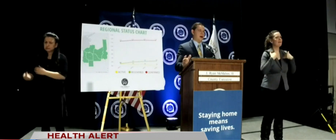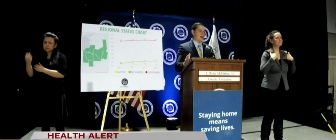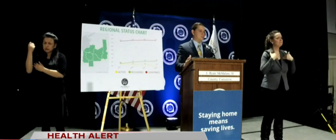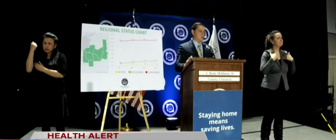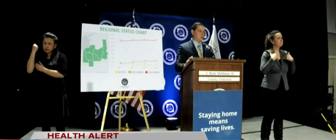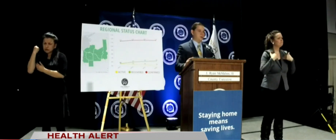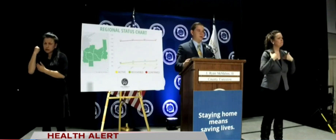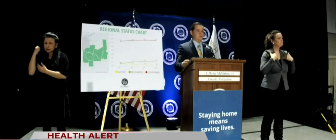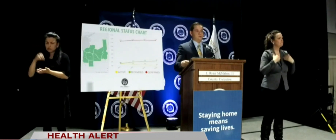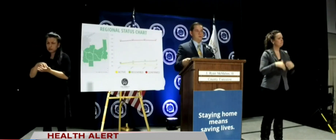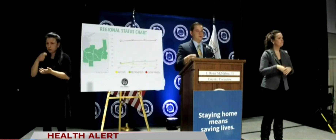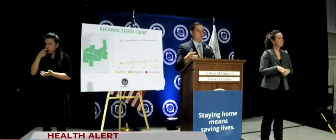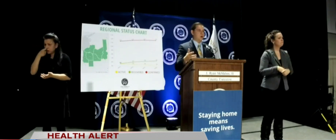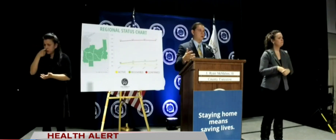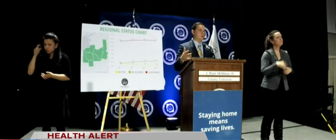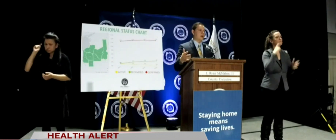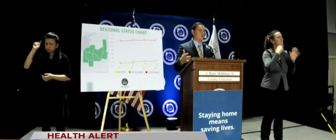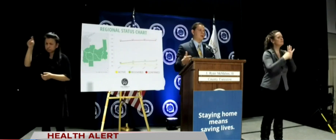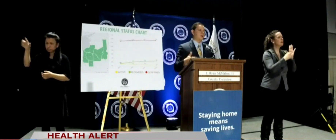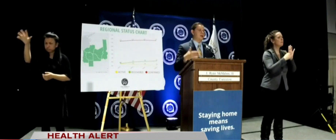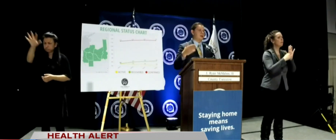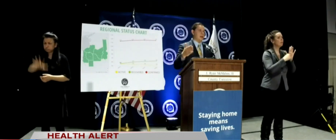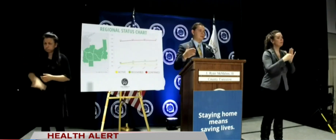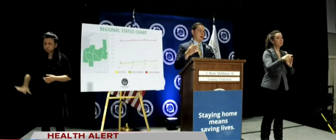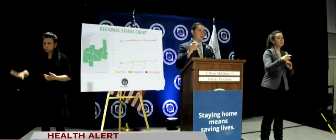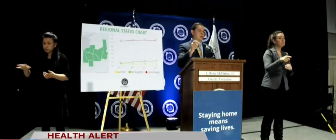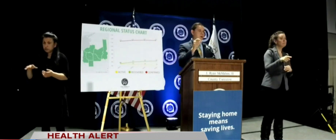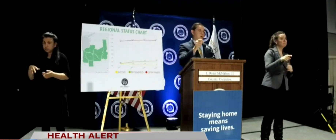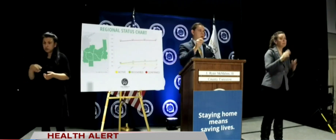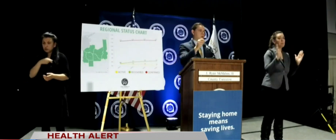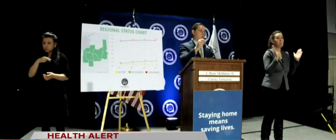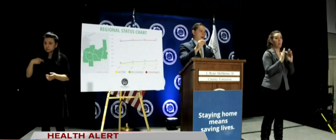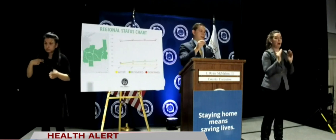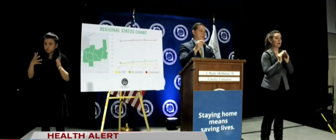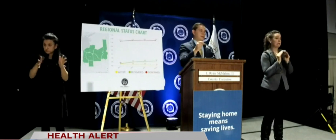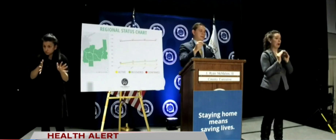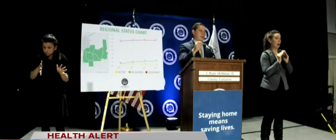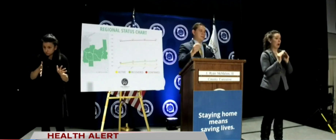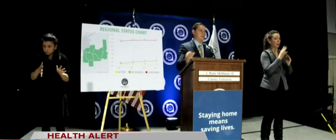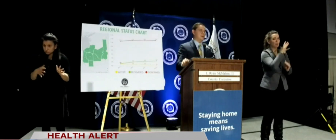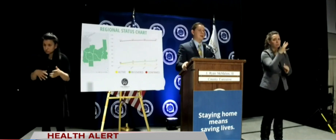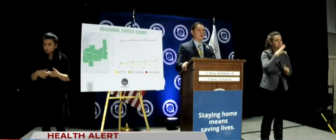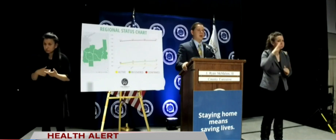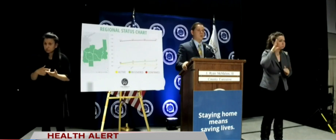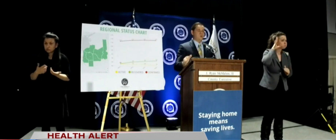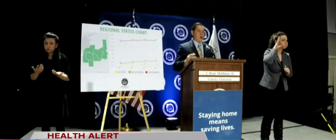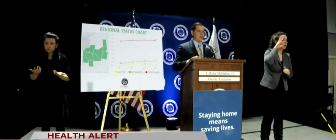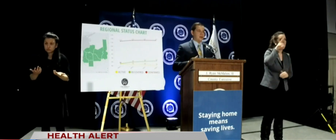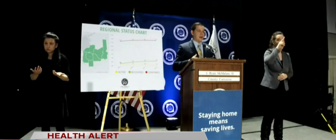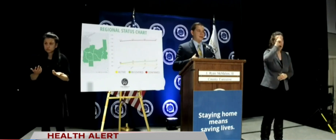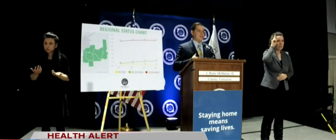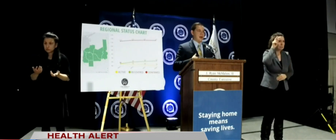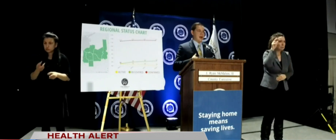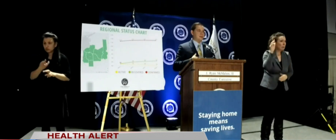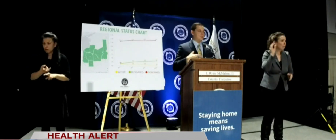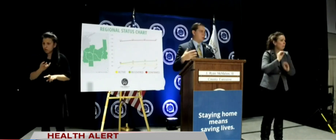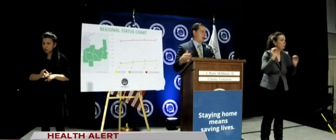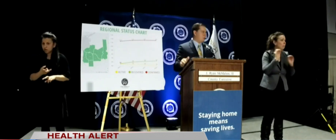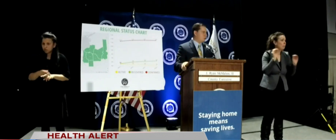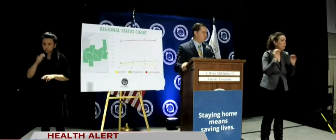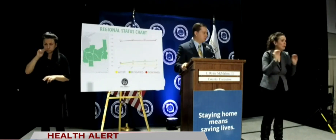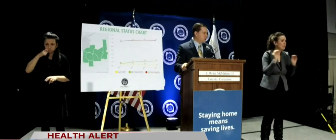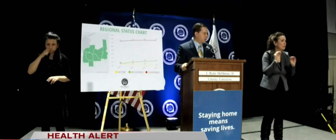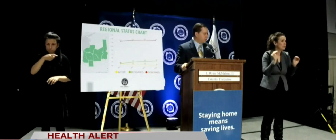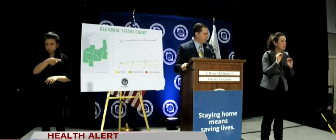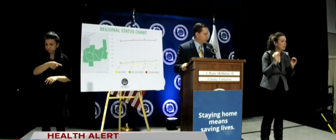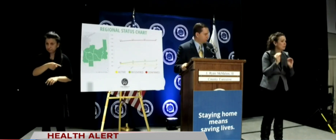don't have a hospital and you have a small community health center, that's probably their only way to get testing. And we recognize that. That's why